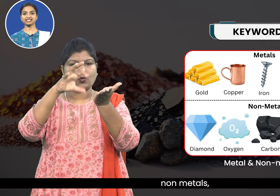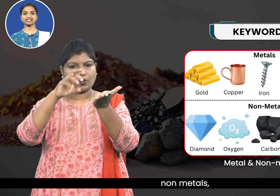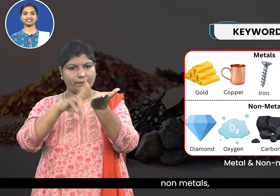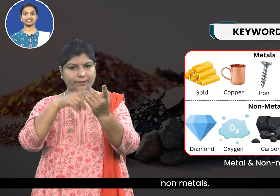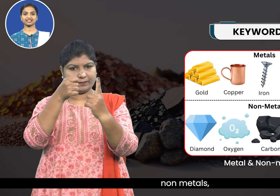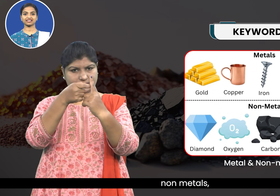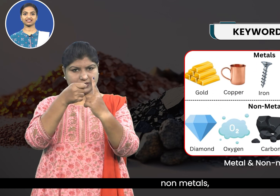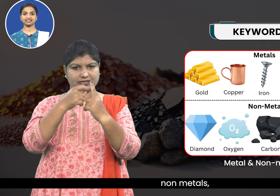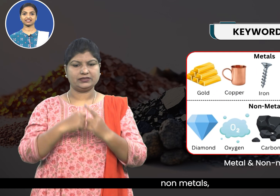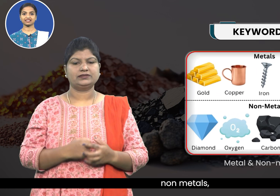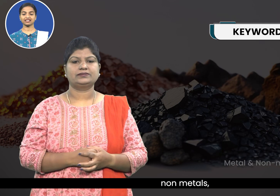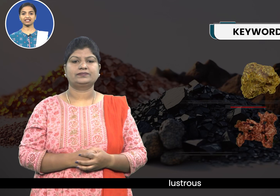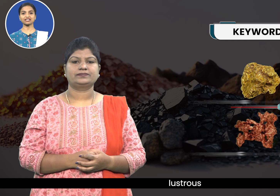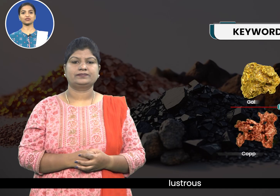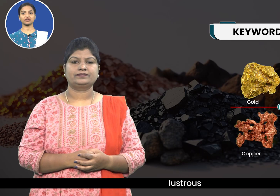non-metals,